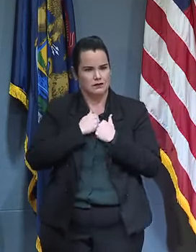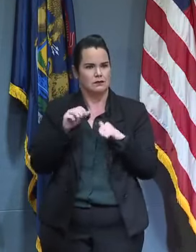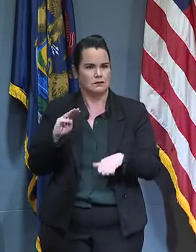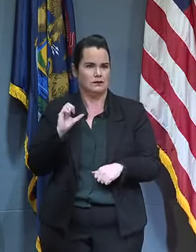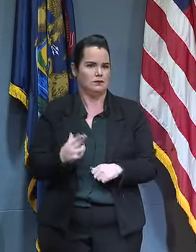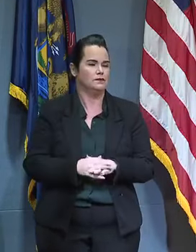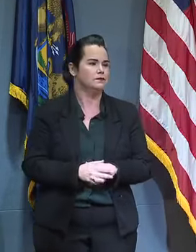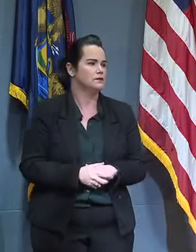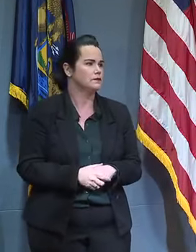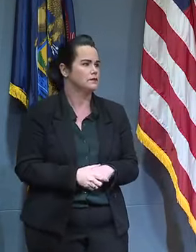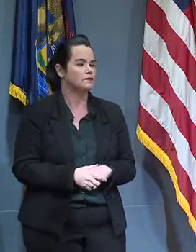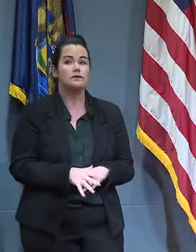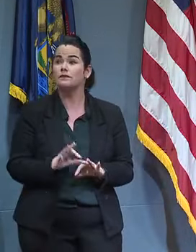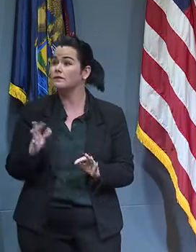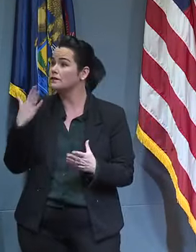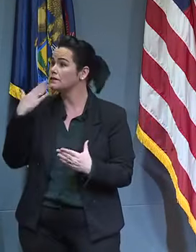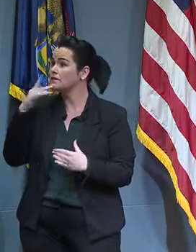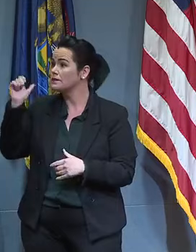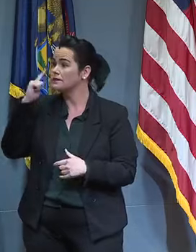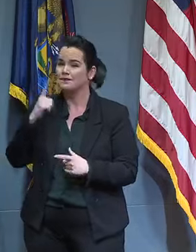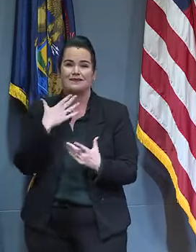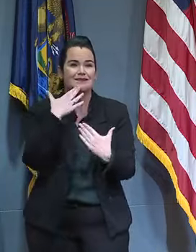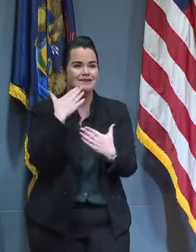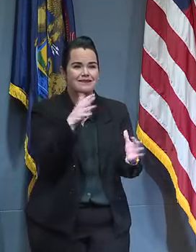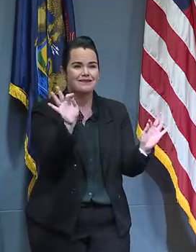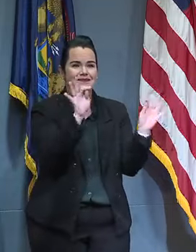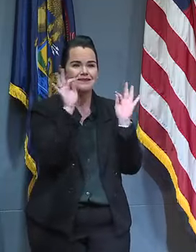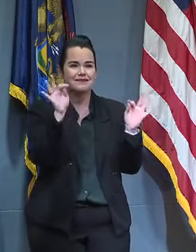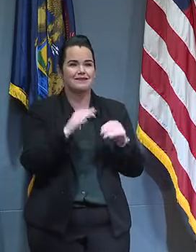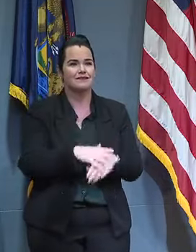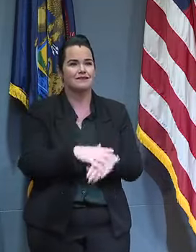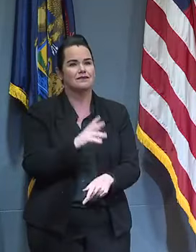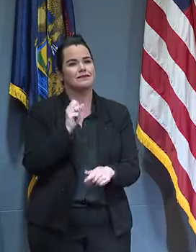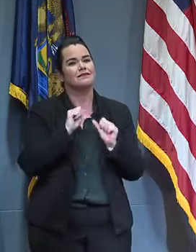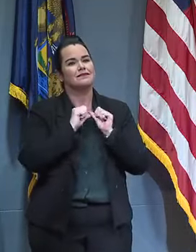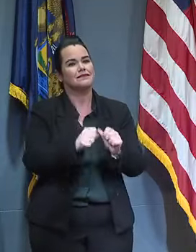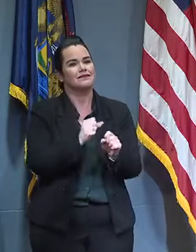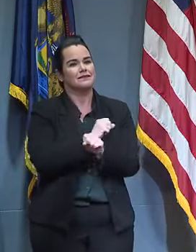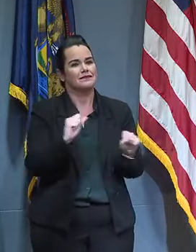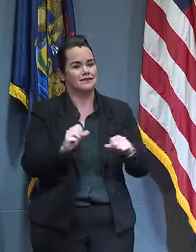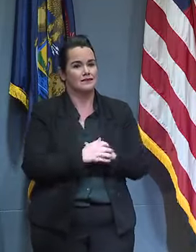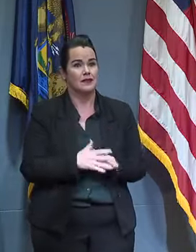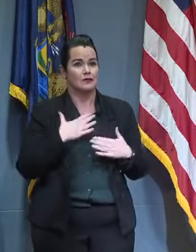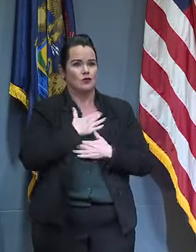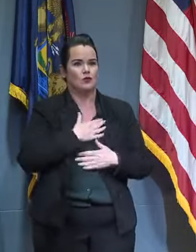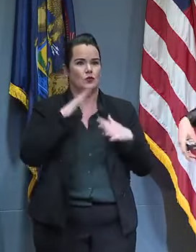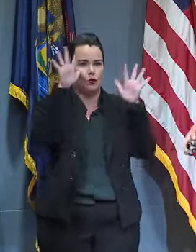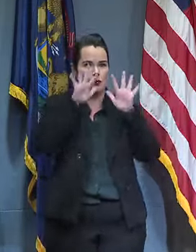All right. Thanks, everybody. Stay safe. Enjoy the weather.